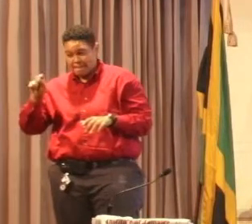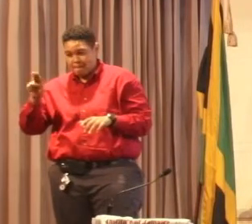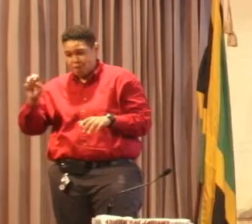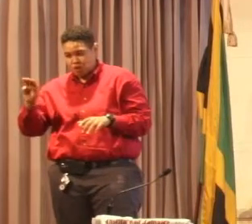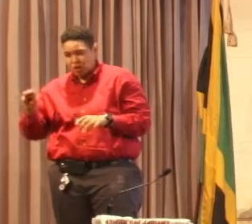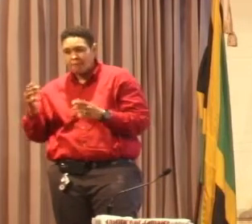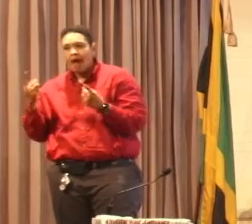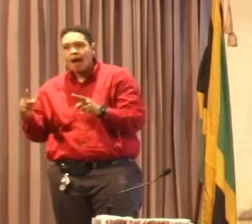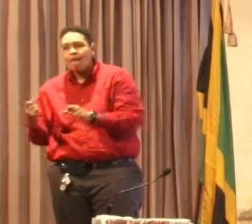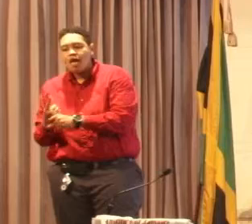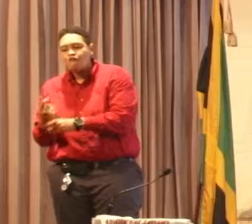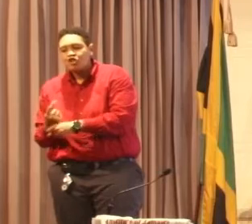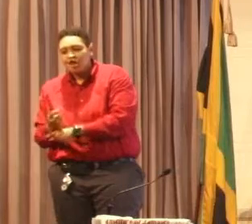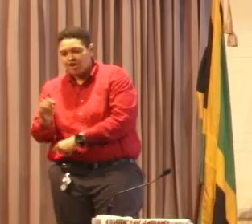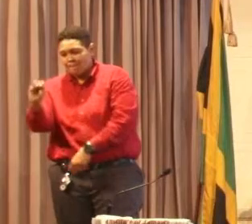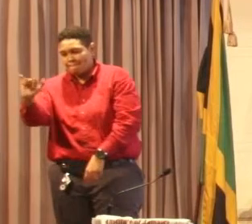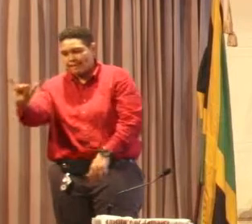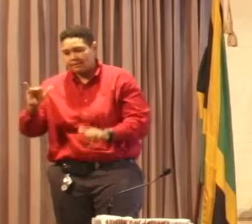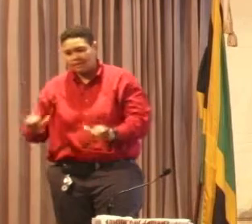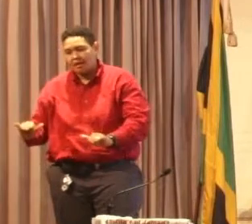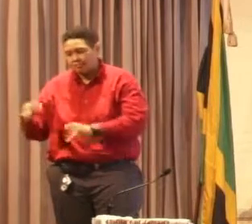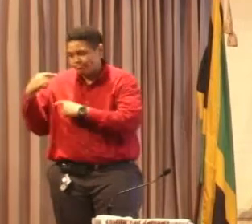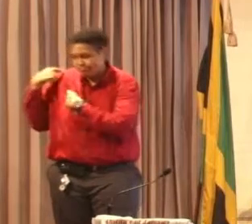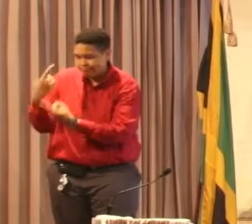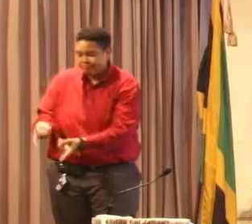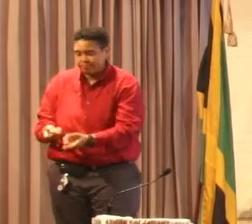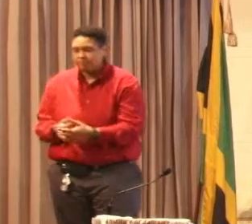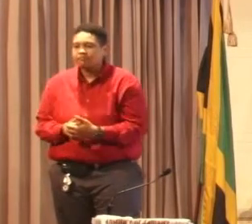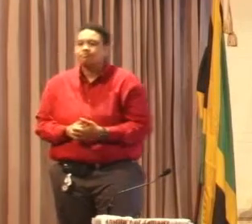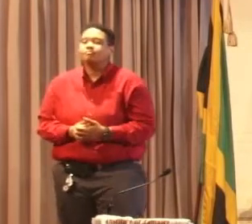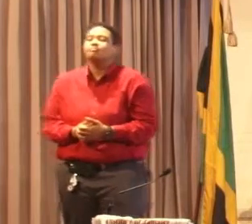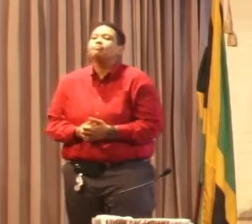every year. The